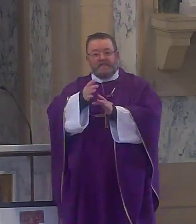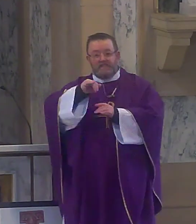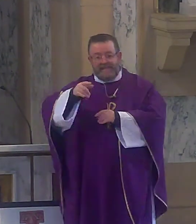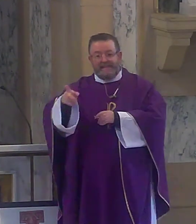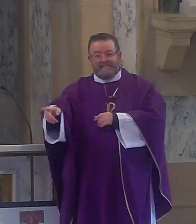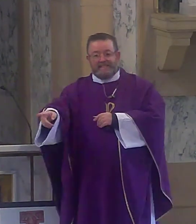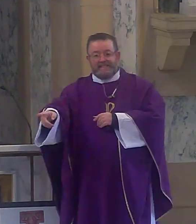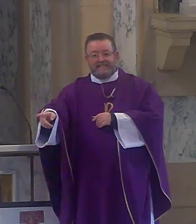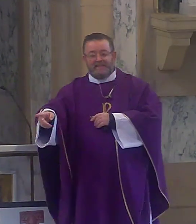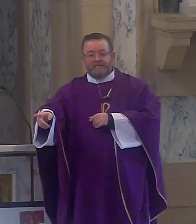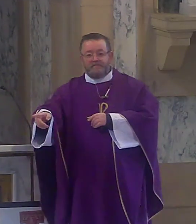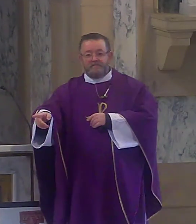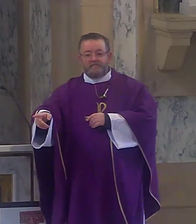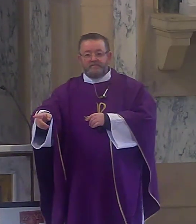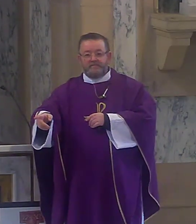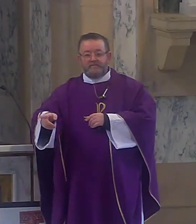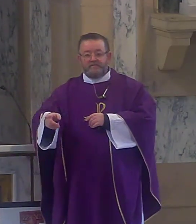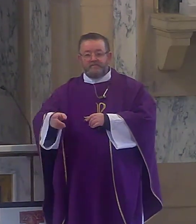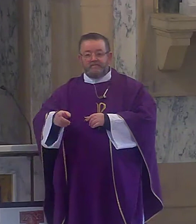jesus is